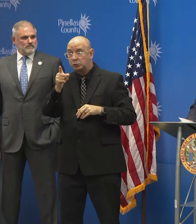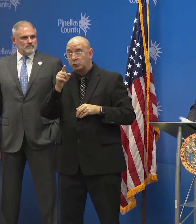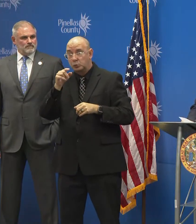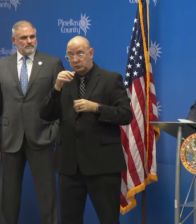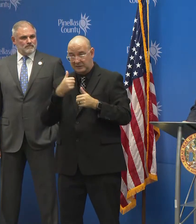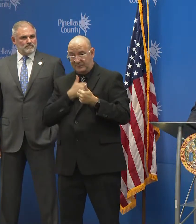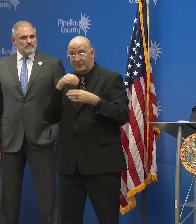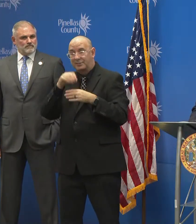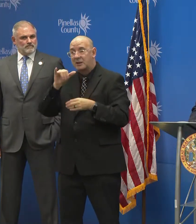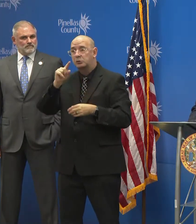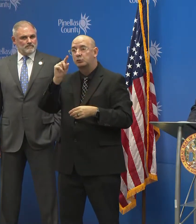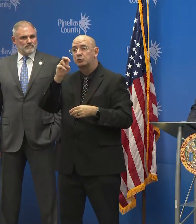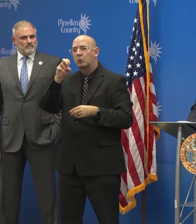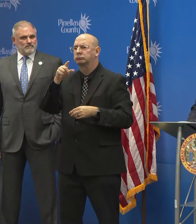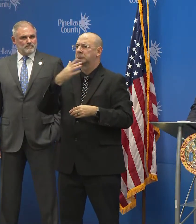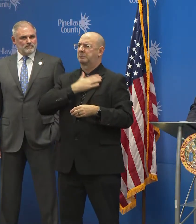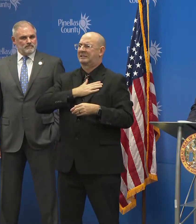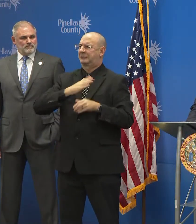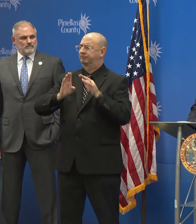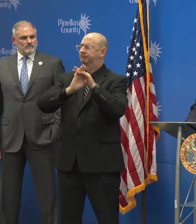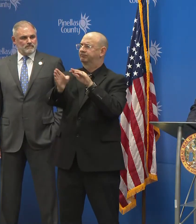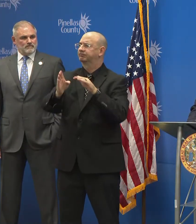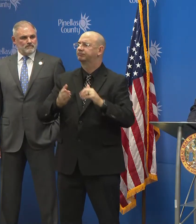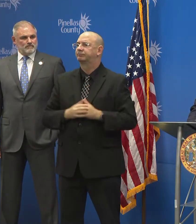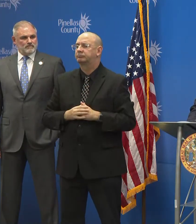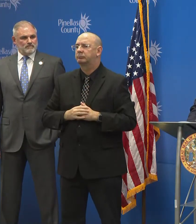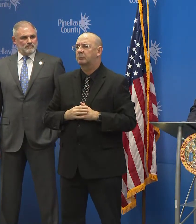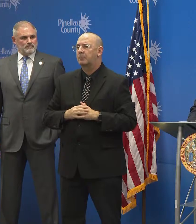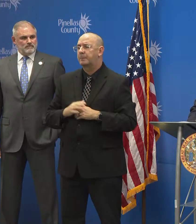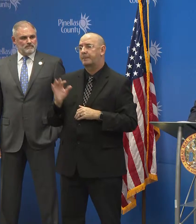And so you'll hear from them in a minute.